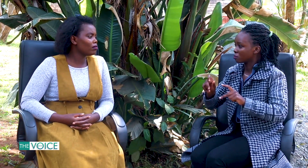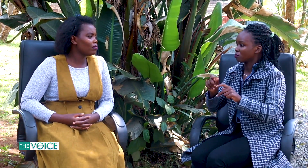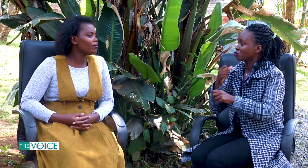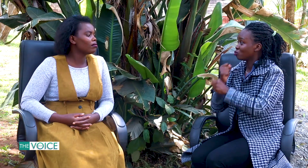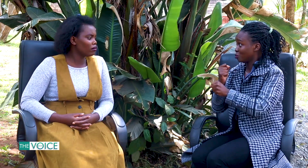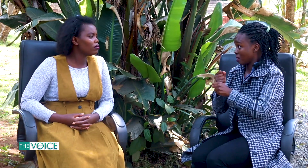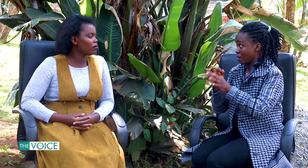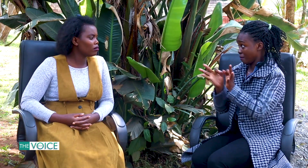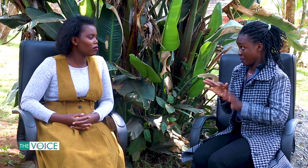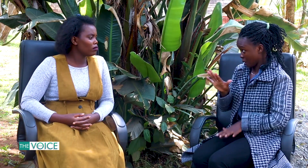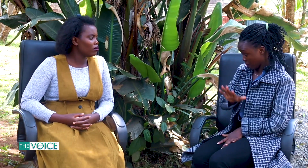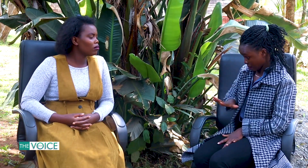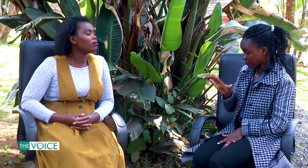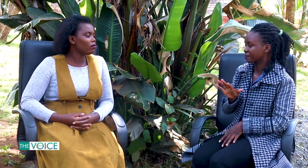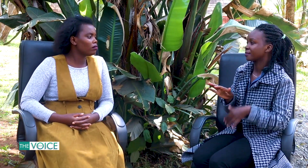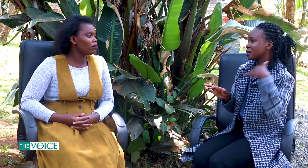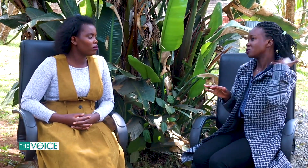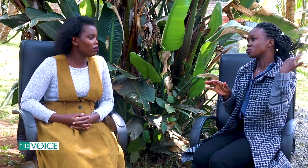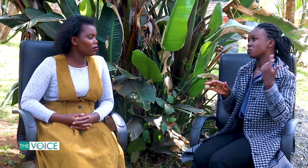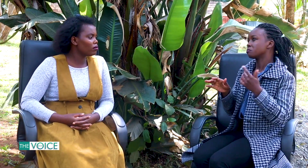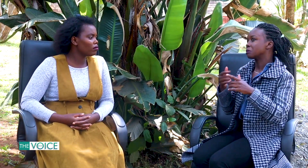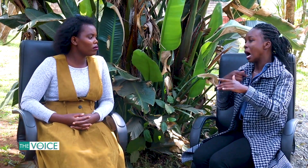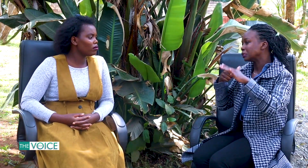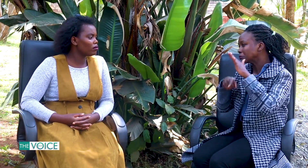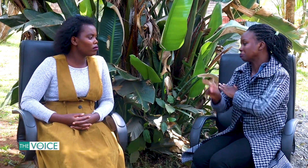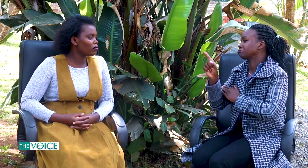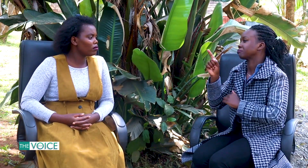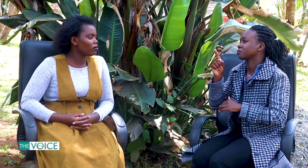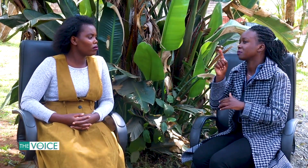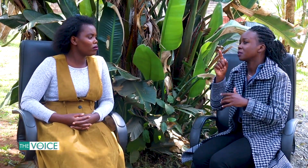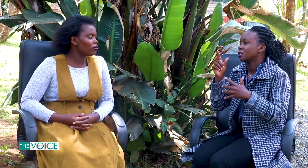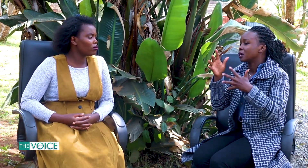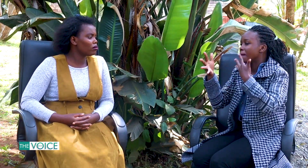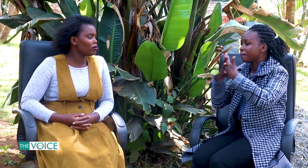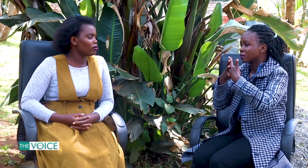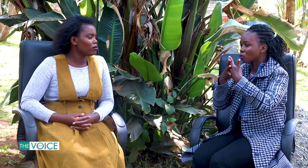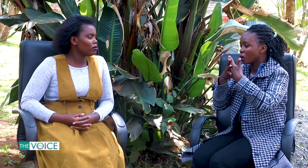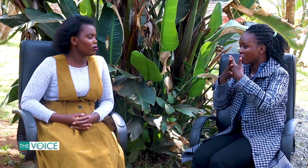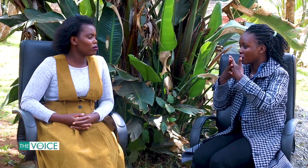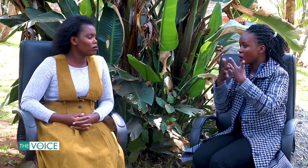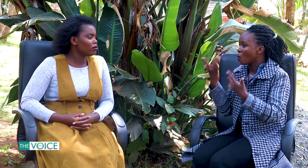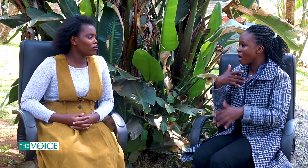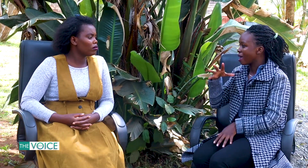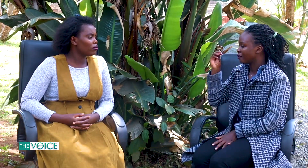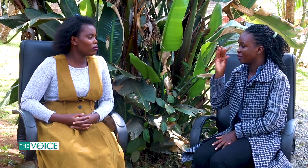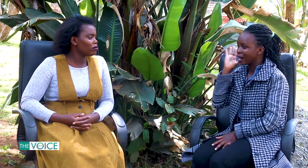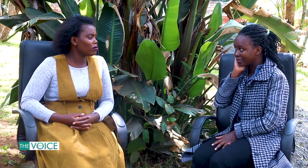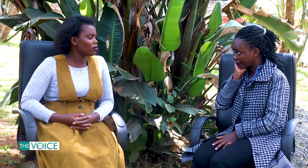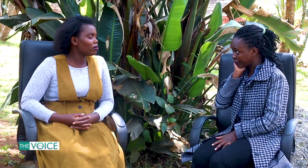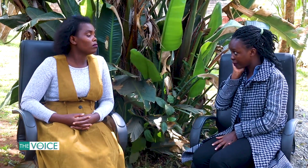and we're trying to make sure we try and raise the percentage to around even 30%, because I remember recently I went to